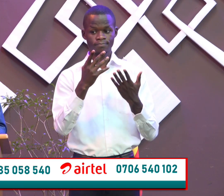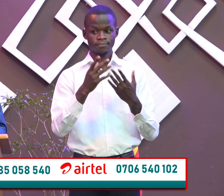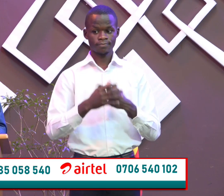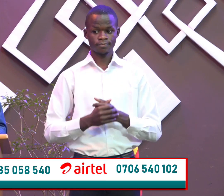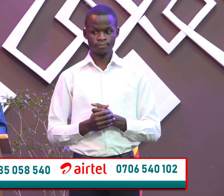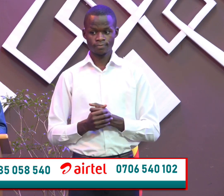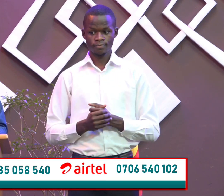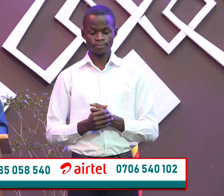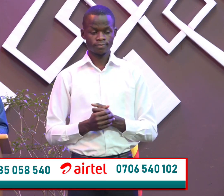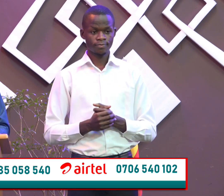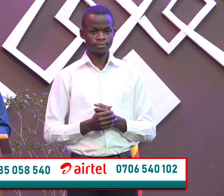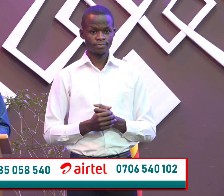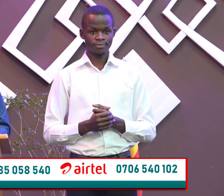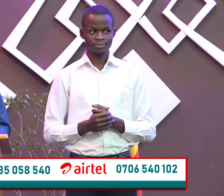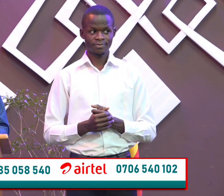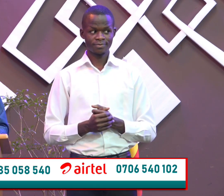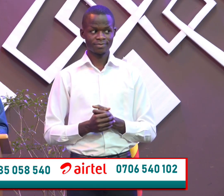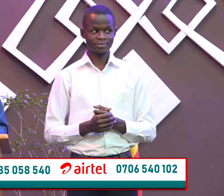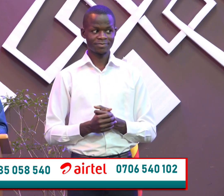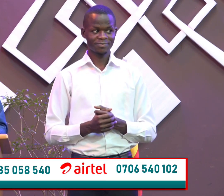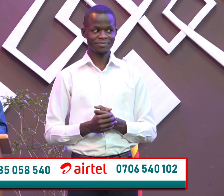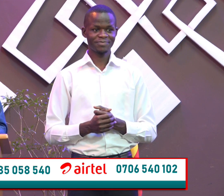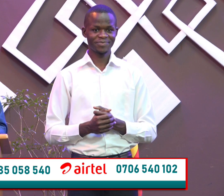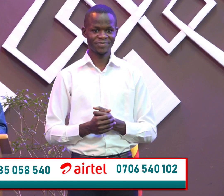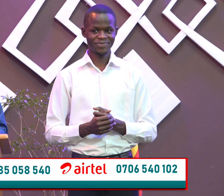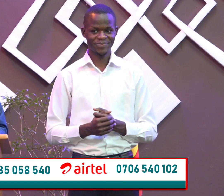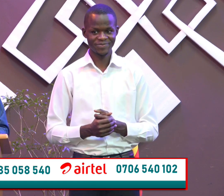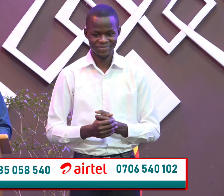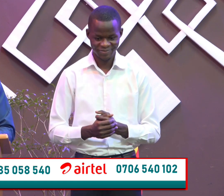Interpreter ne yes najira. Okay.